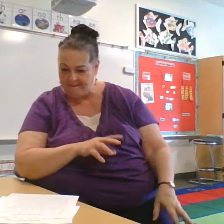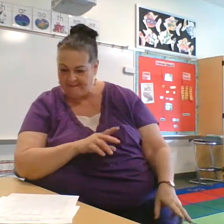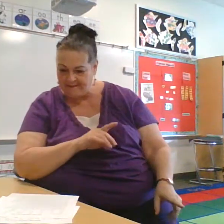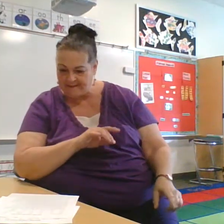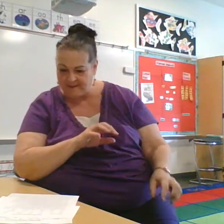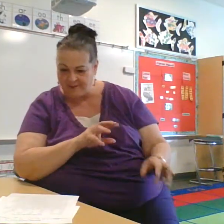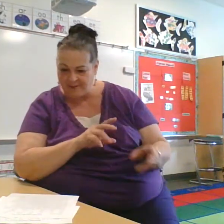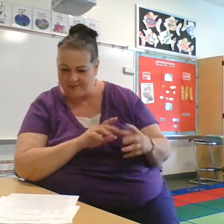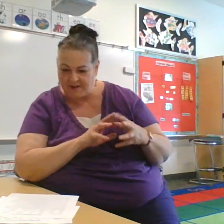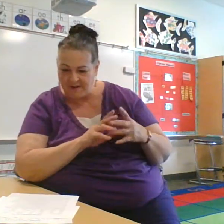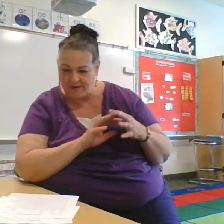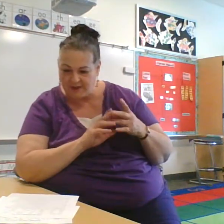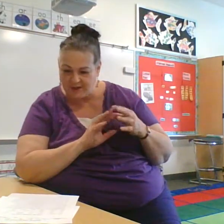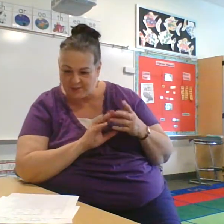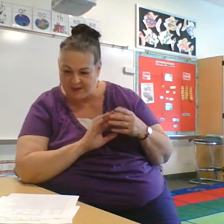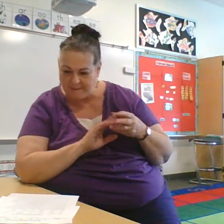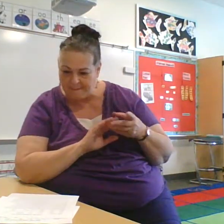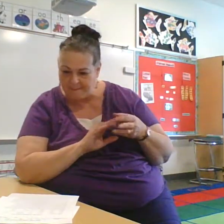Let's see. I want to find another good one.